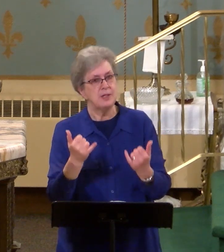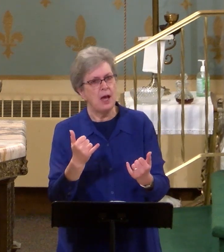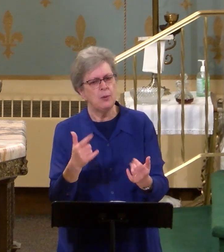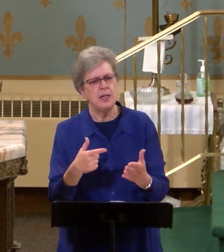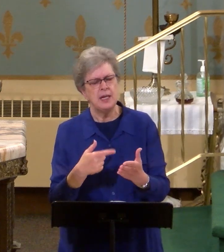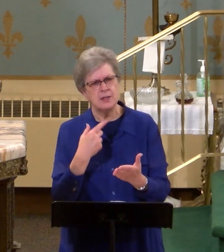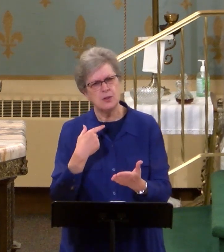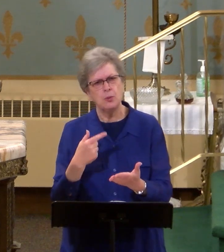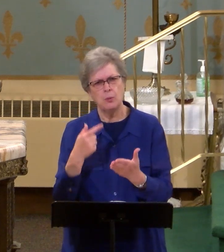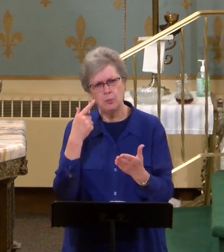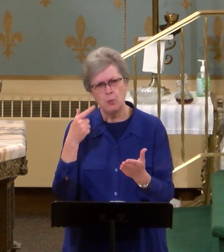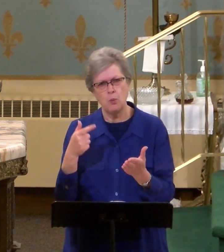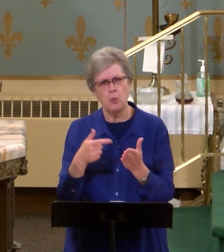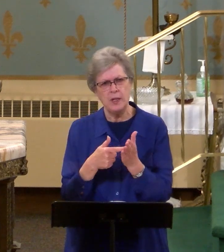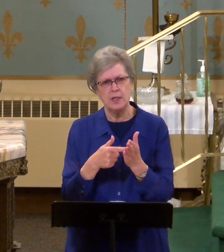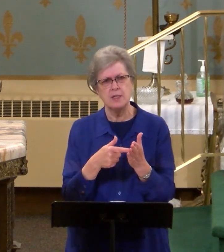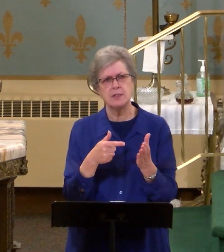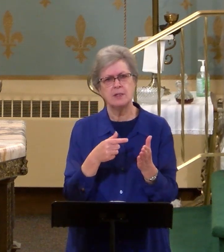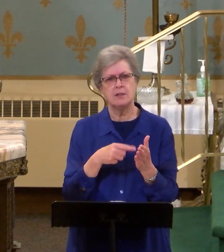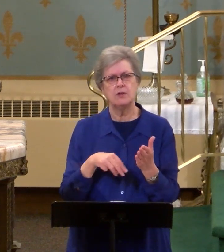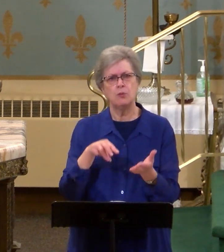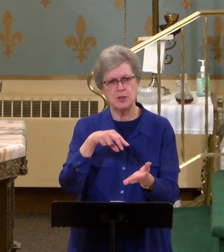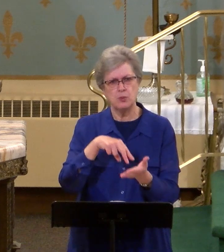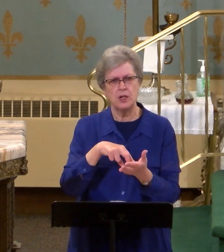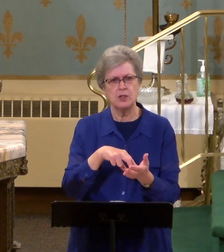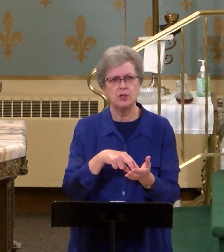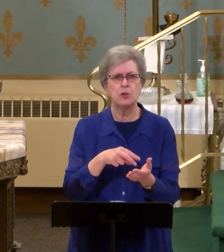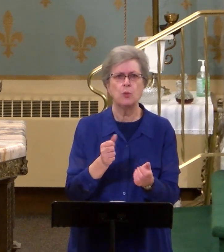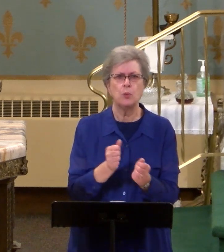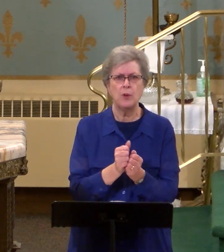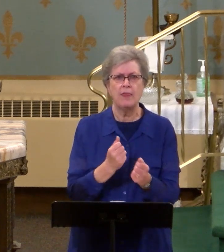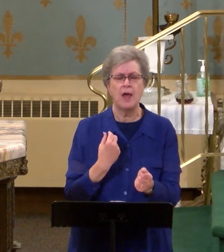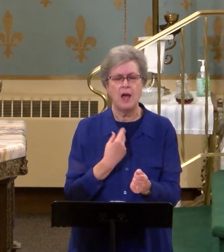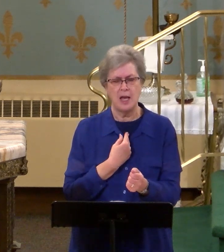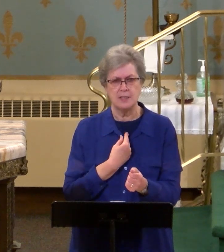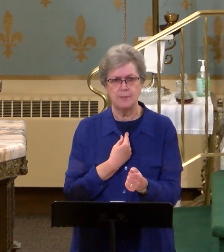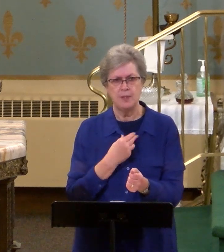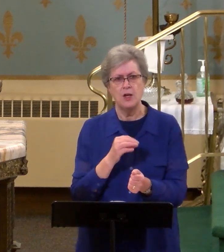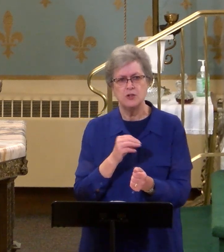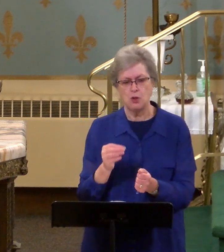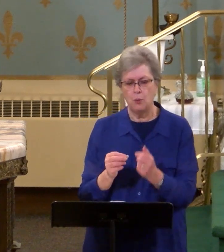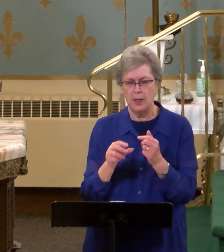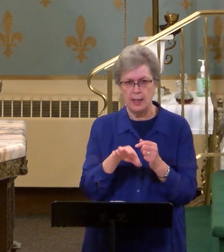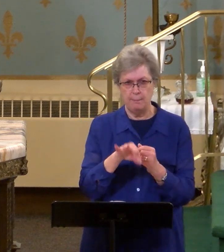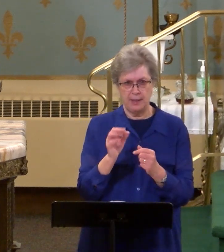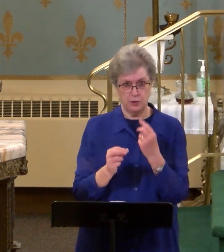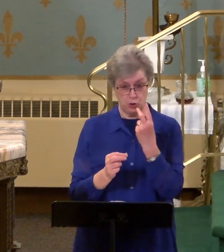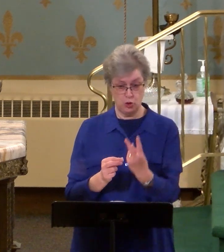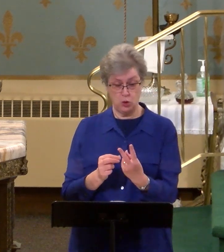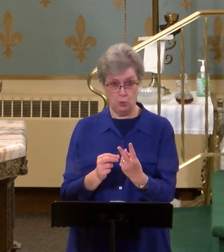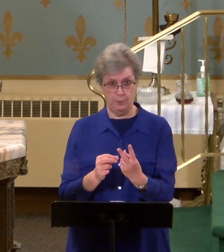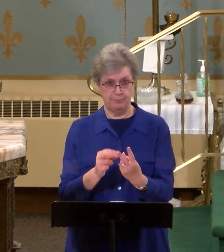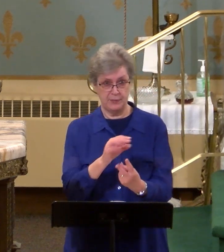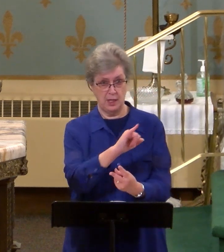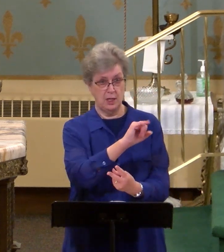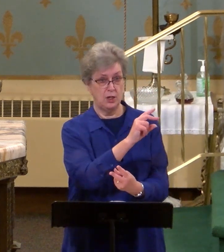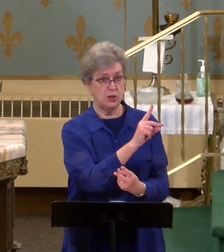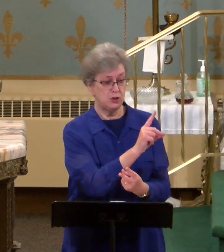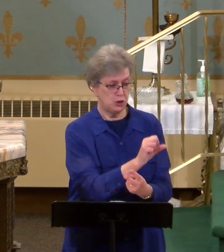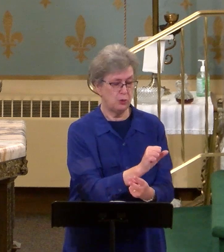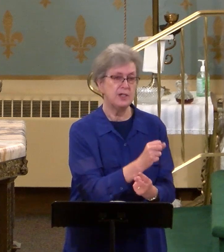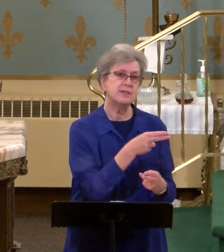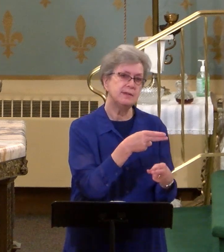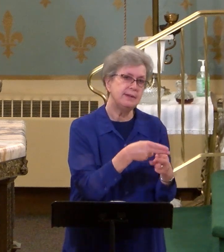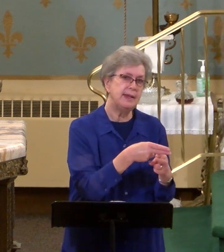his resurrection." So they proposed two: Judas, called Barsabbas, who was also known